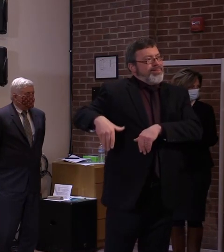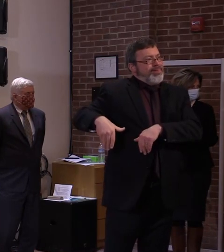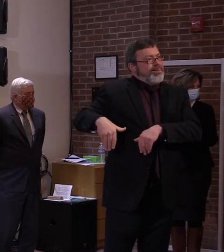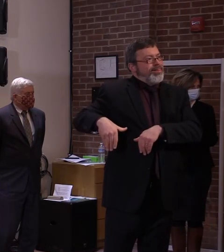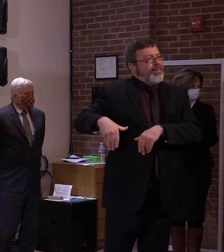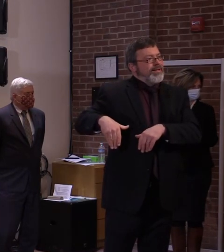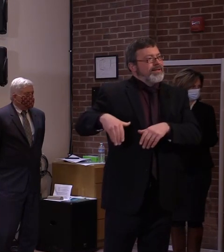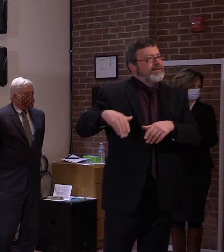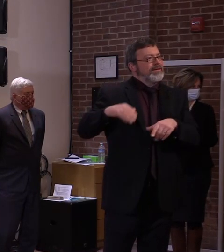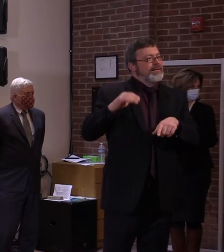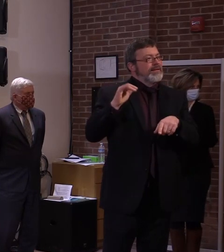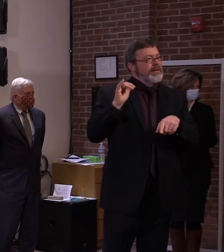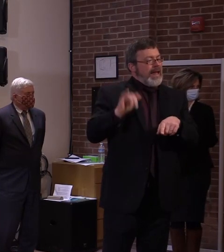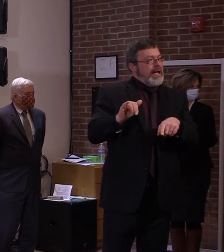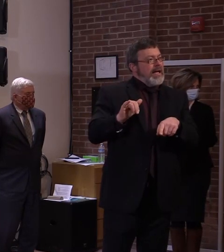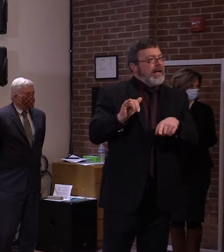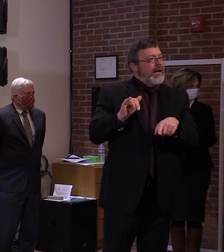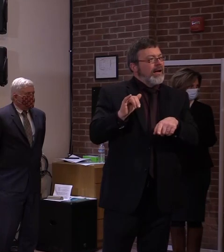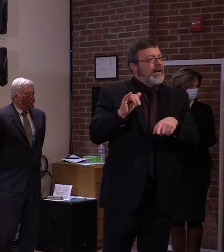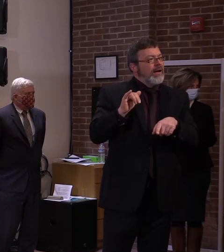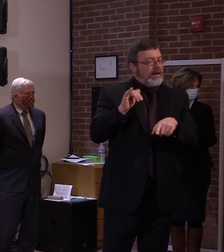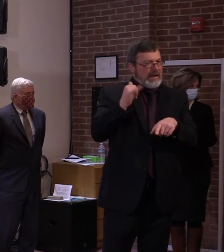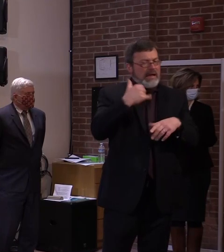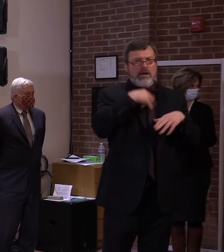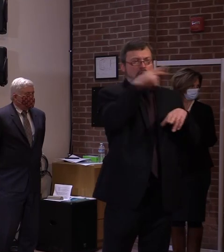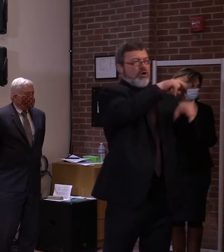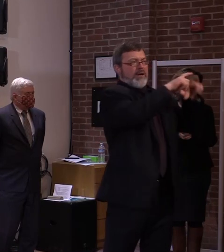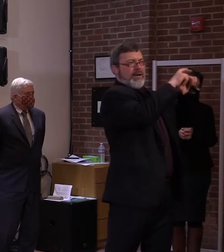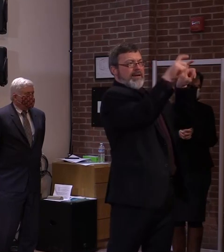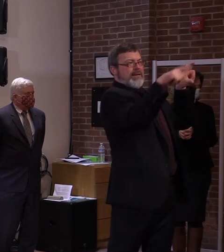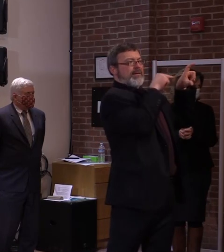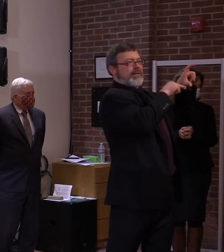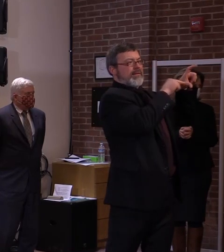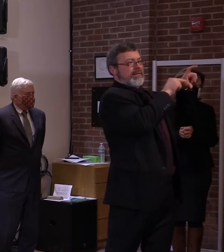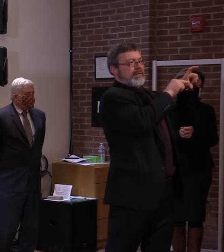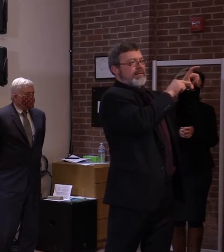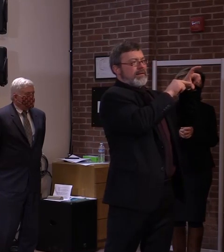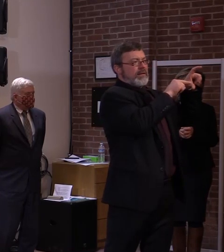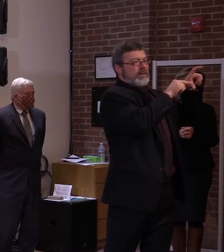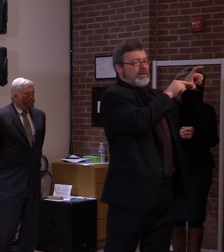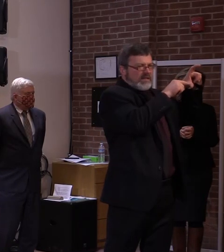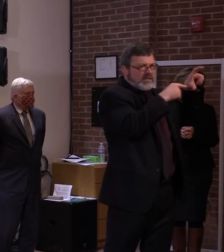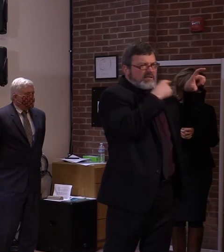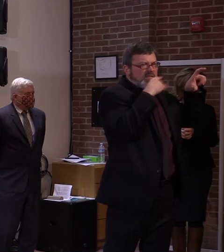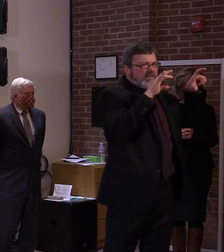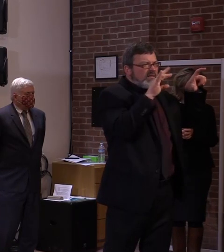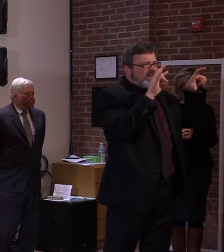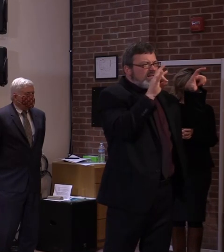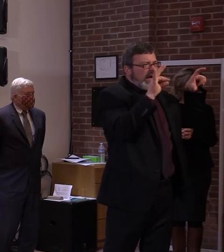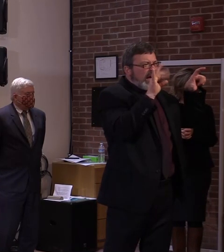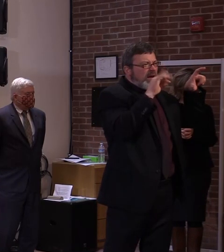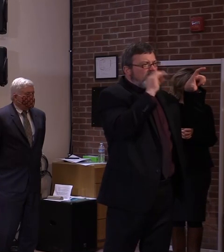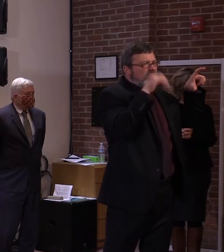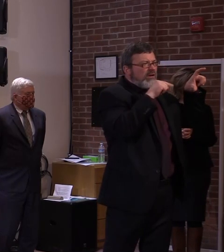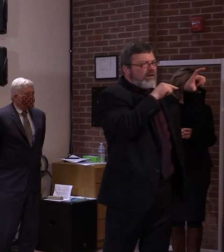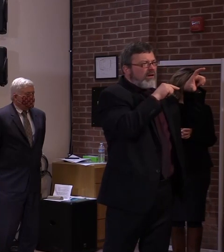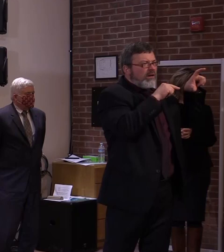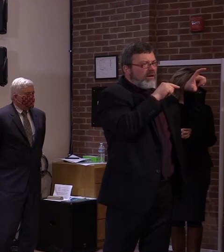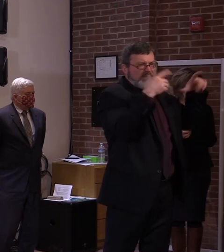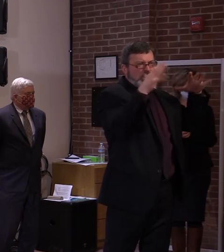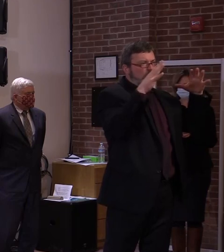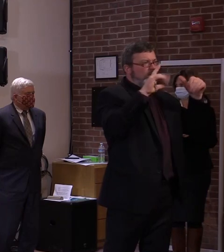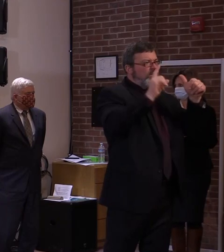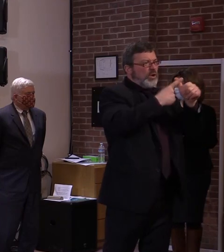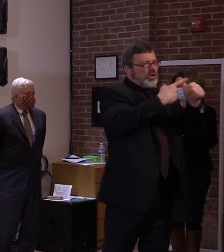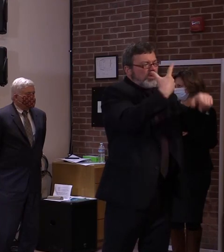now, and it says that 78% of Vermonters have received at least one dose, not necessarily the 92. So I'm just wondering if you